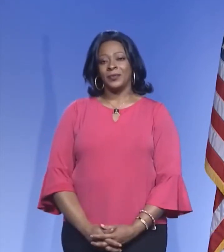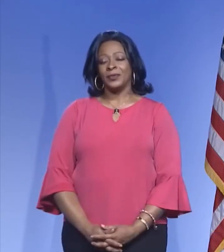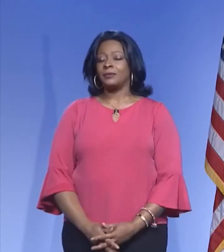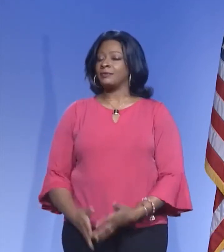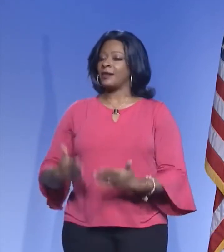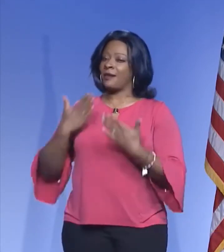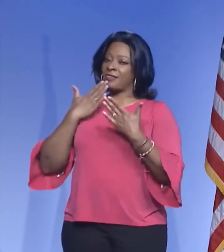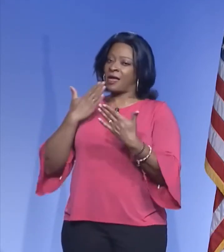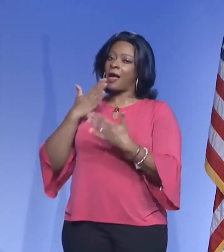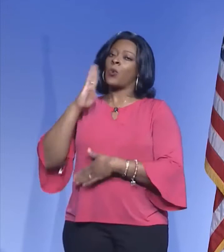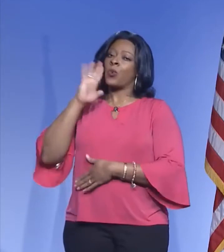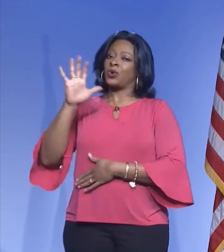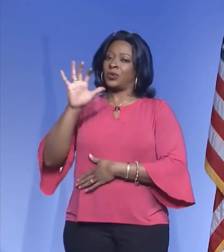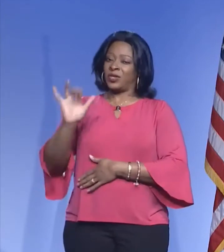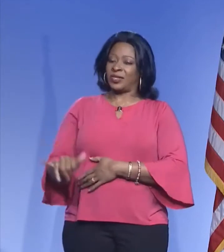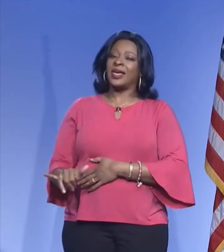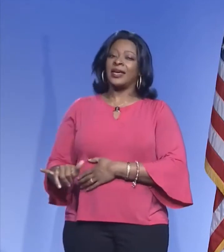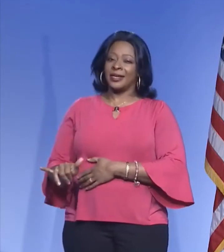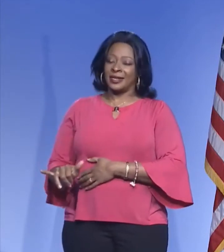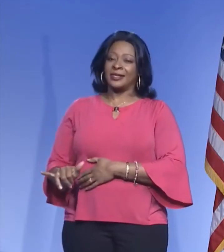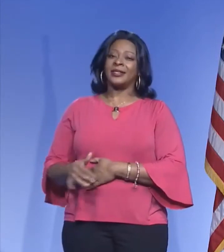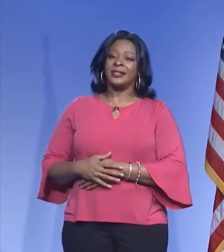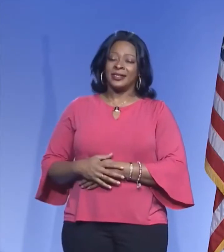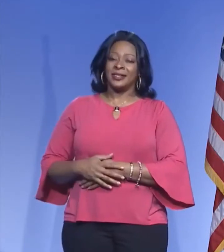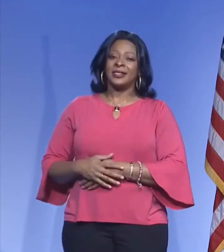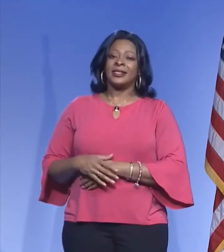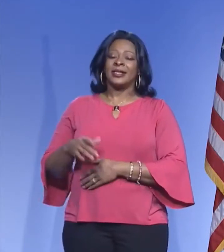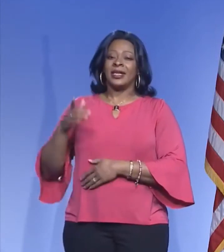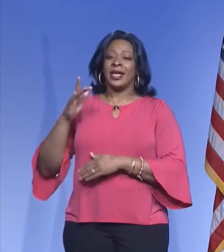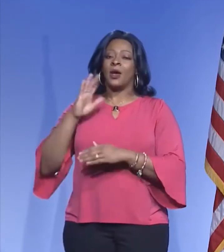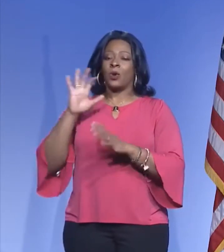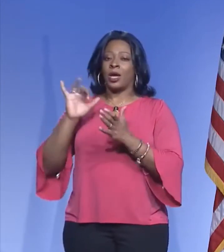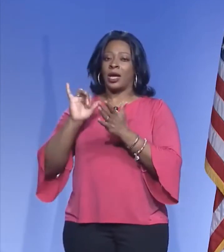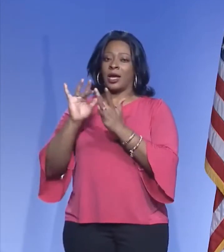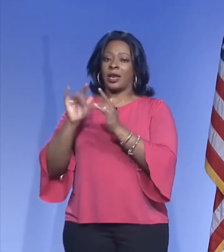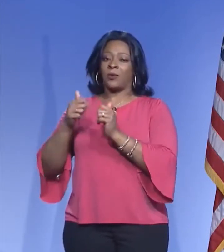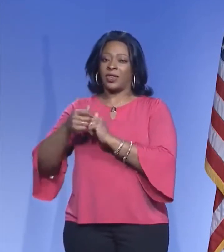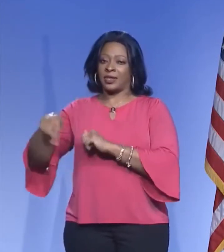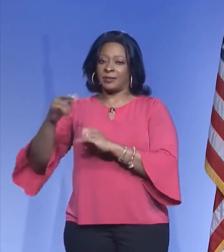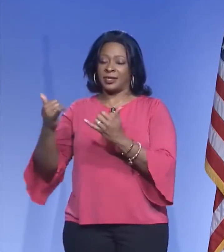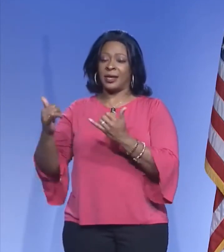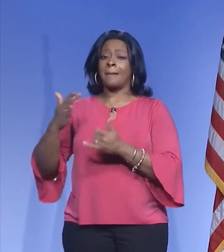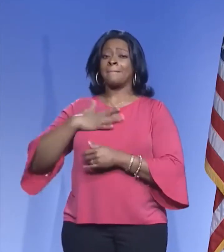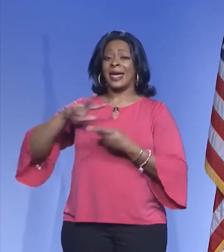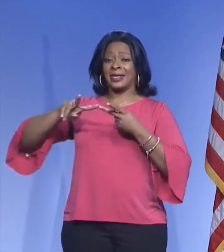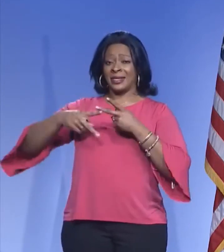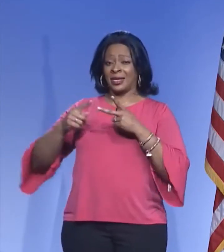Thank you. I will do that. I was surprised someone wasn't there today. My second question is